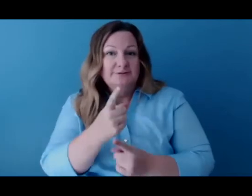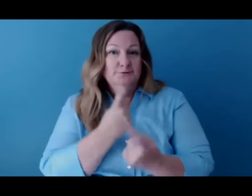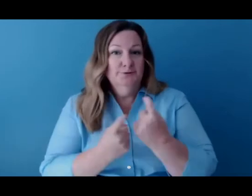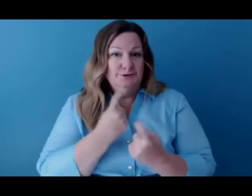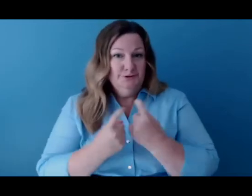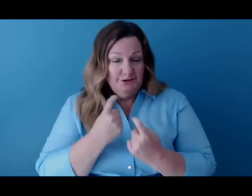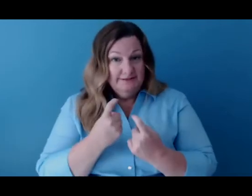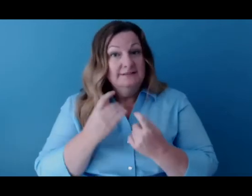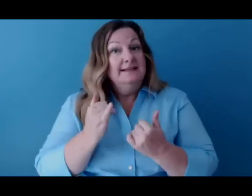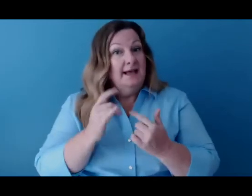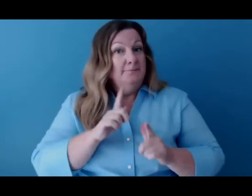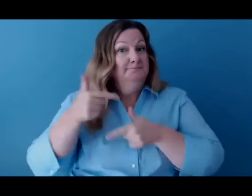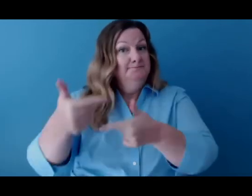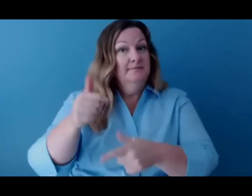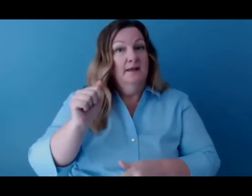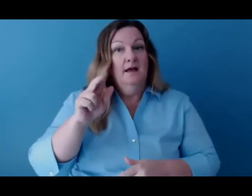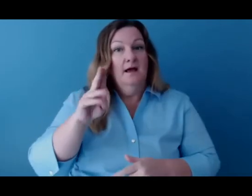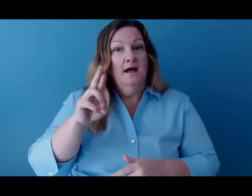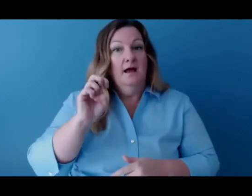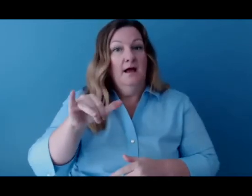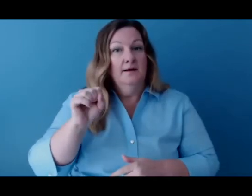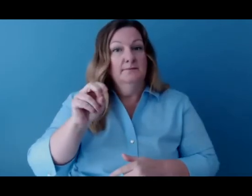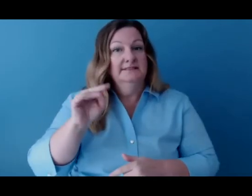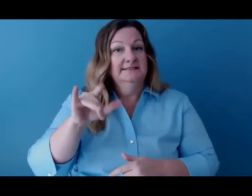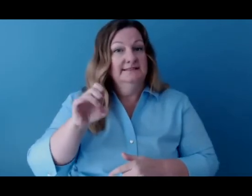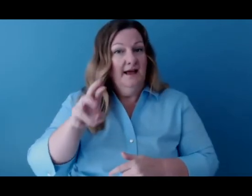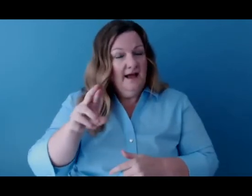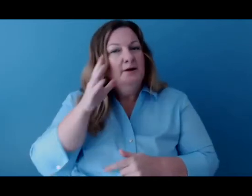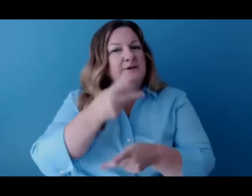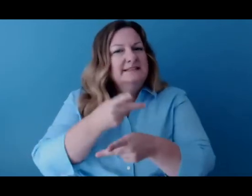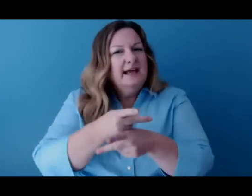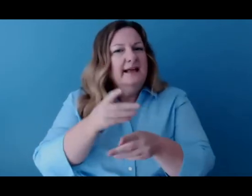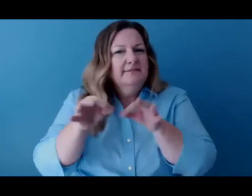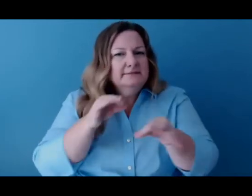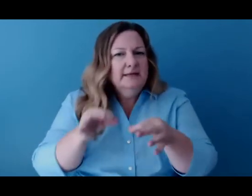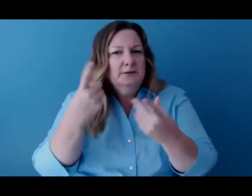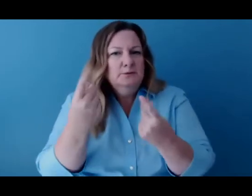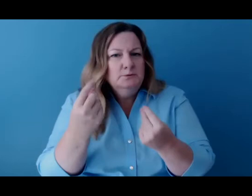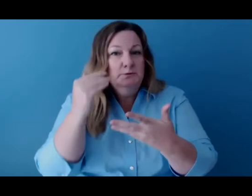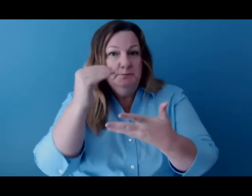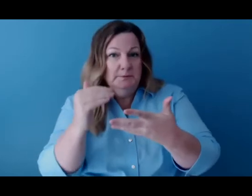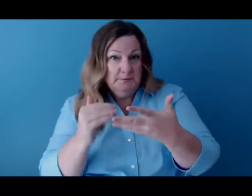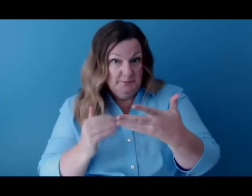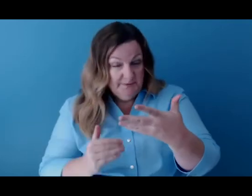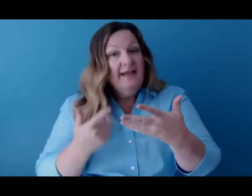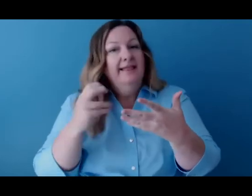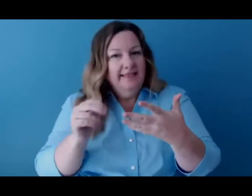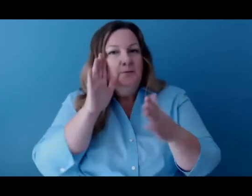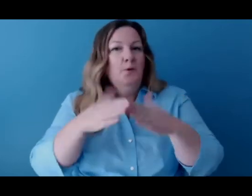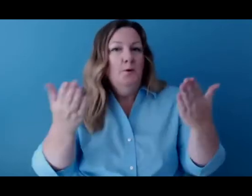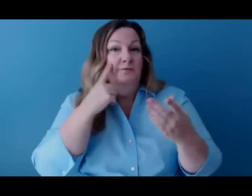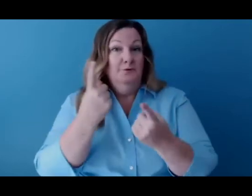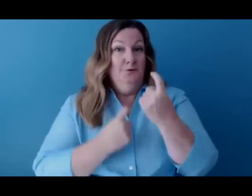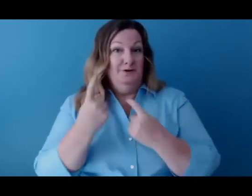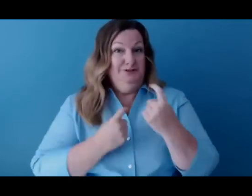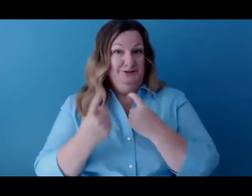who is going to take care of some housekeeping for us, and then we'll move into our questions. Hi, good afternoon, everyone. Thank